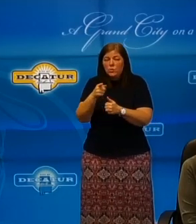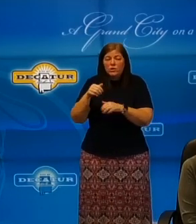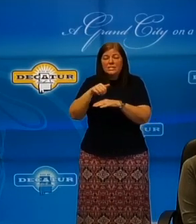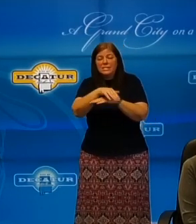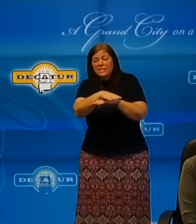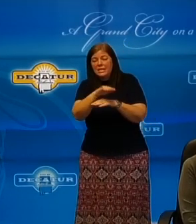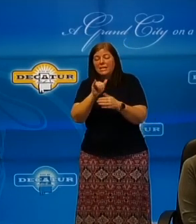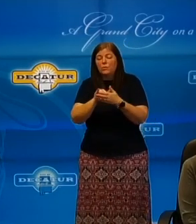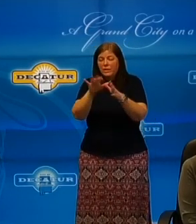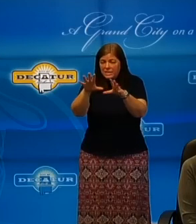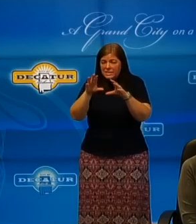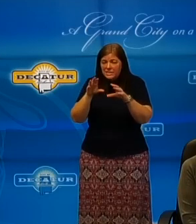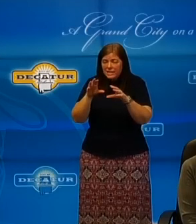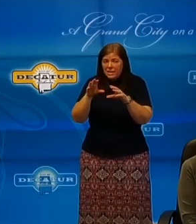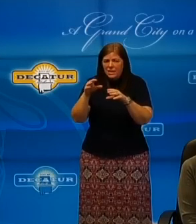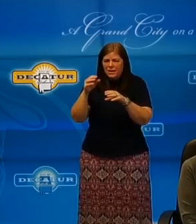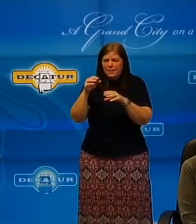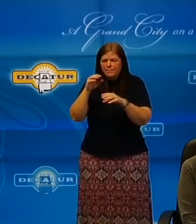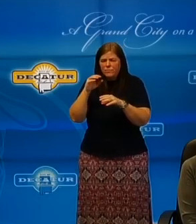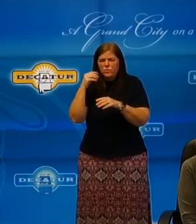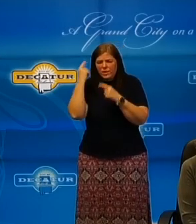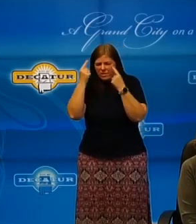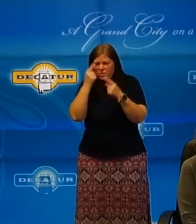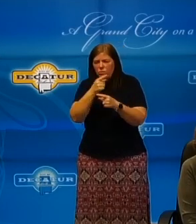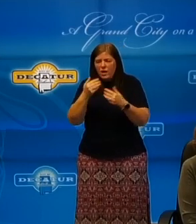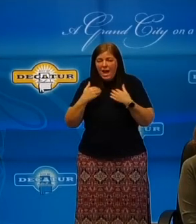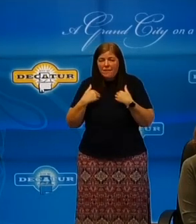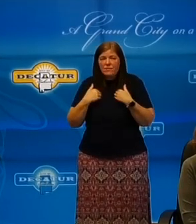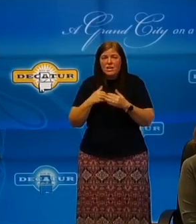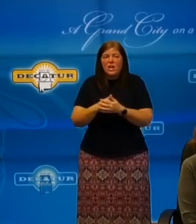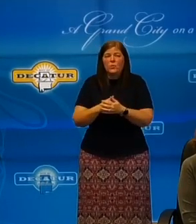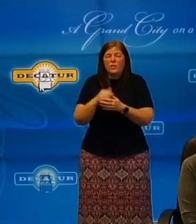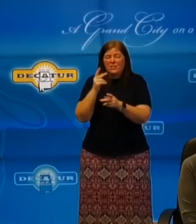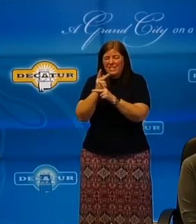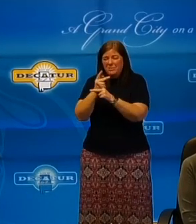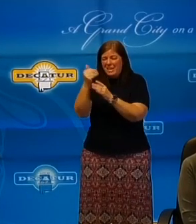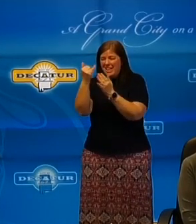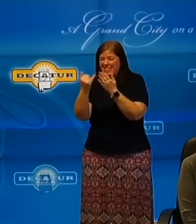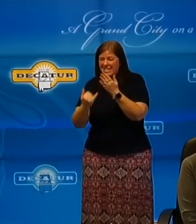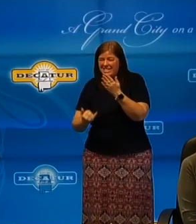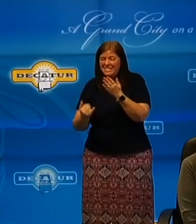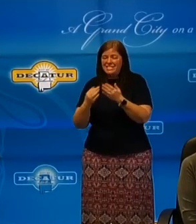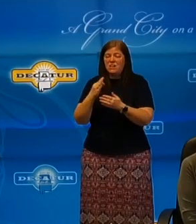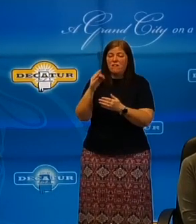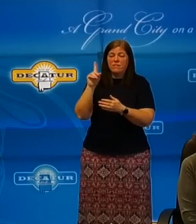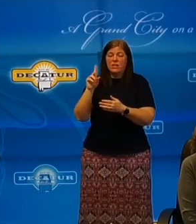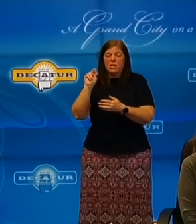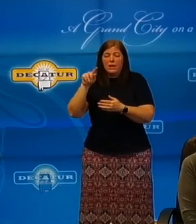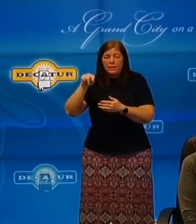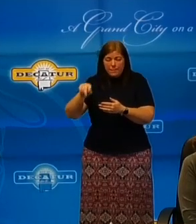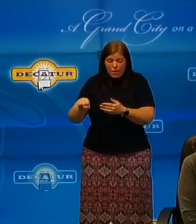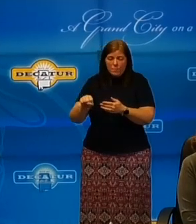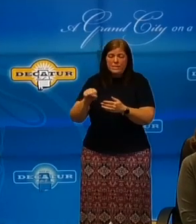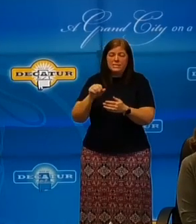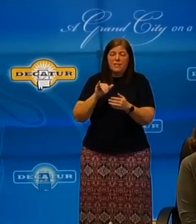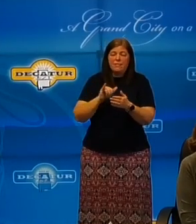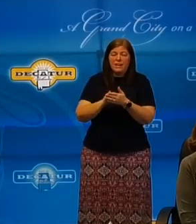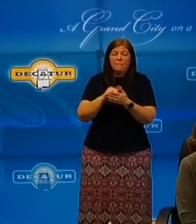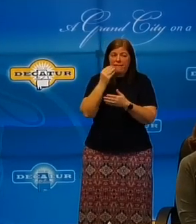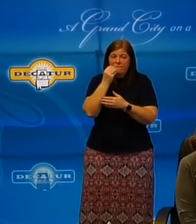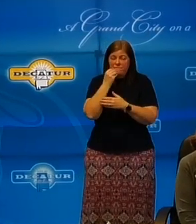we expect. And we're keeping a running list of departments that have been fed,